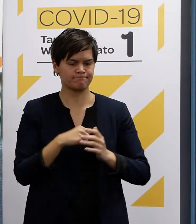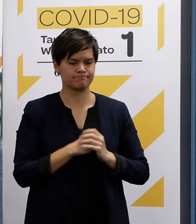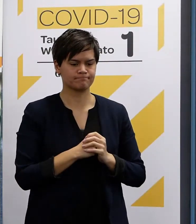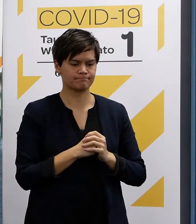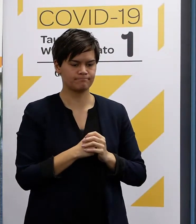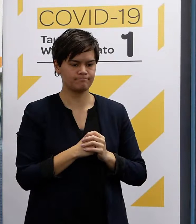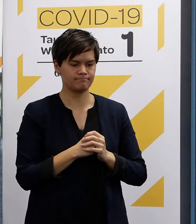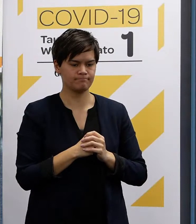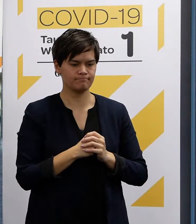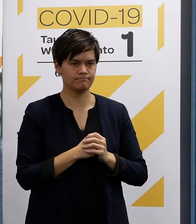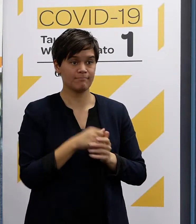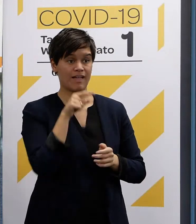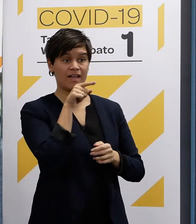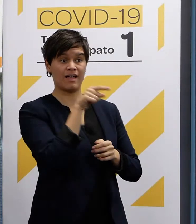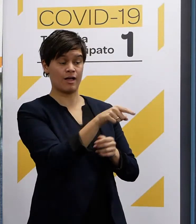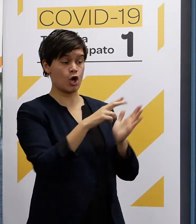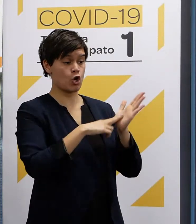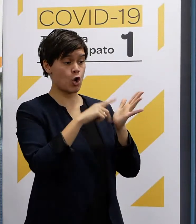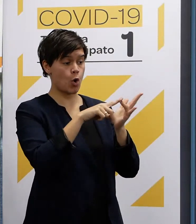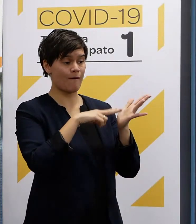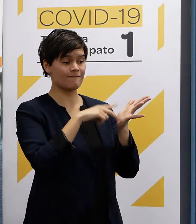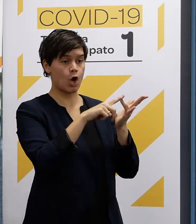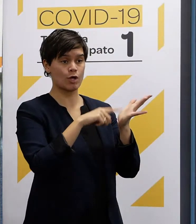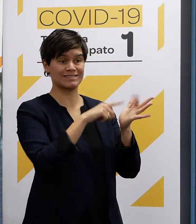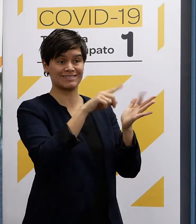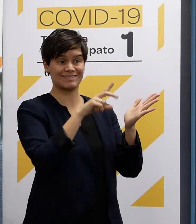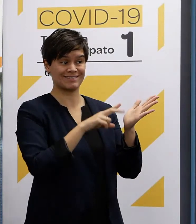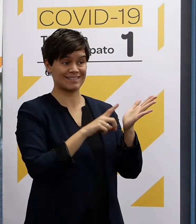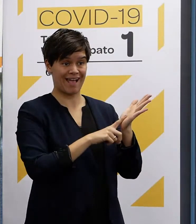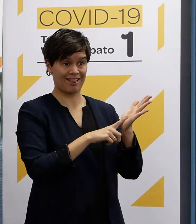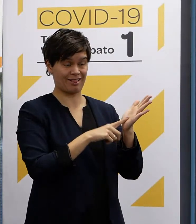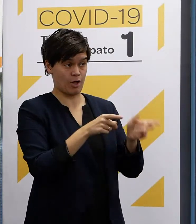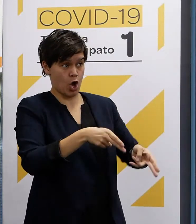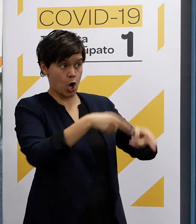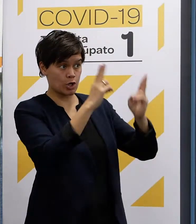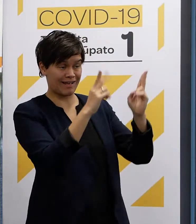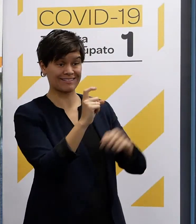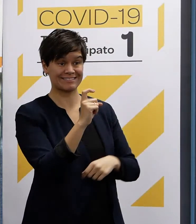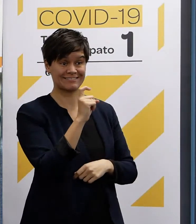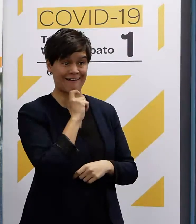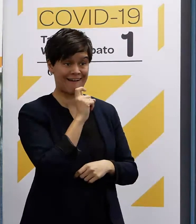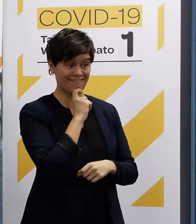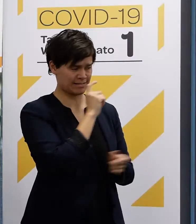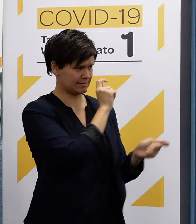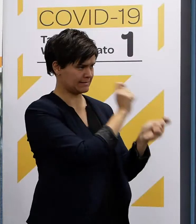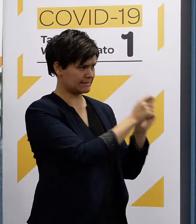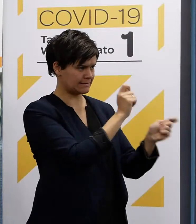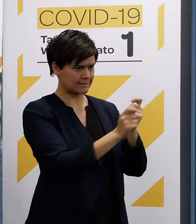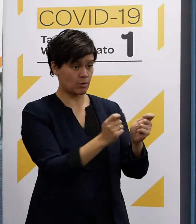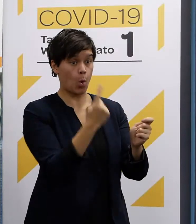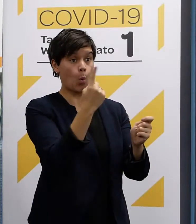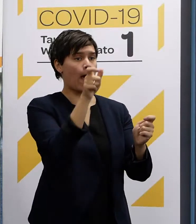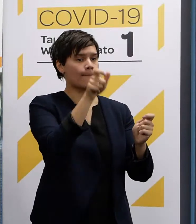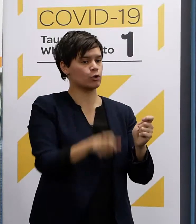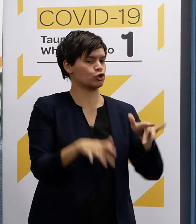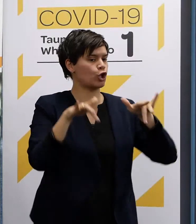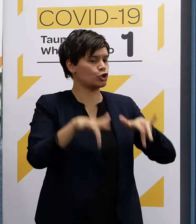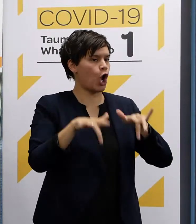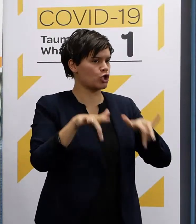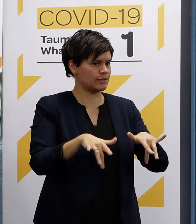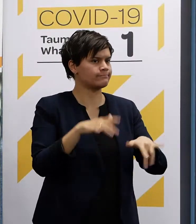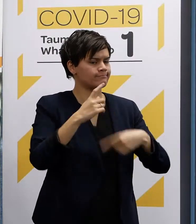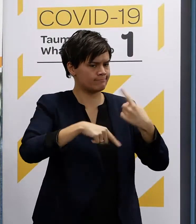of the staff from the hotel, of which there were many, only 1 remains outstanding, and the hotel continues to follow up with this person. Again, just to